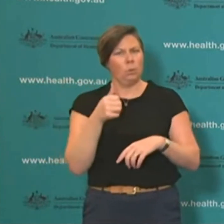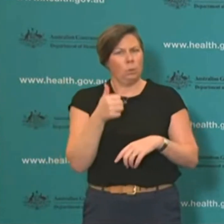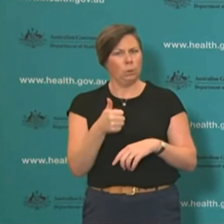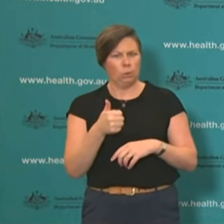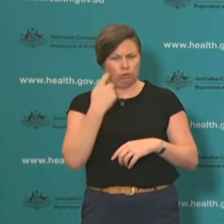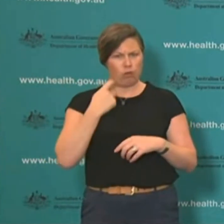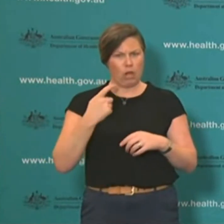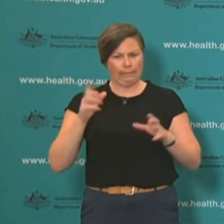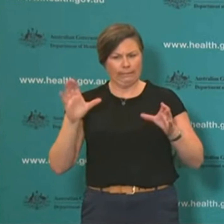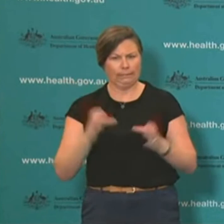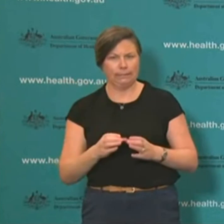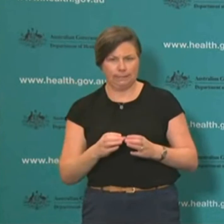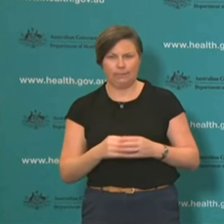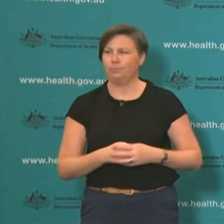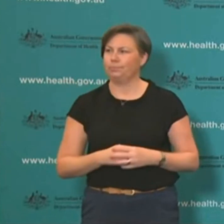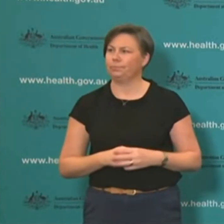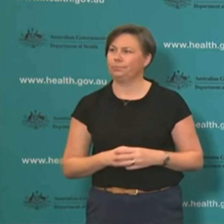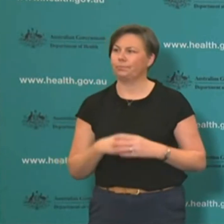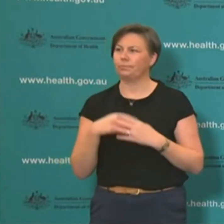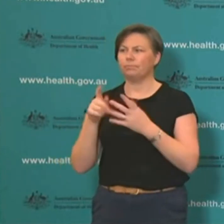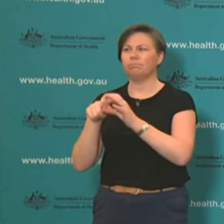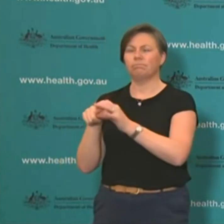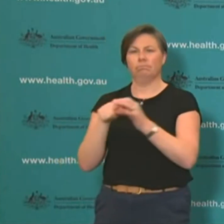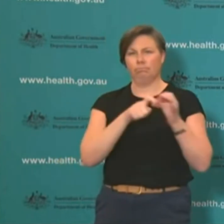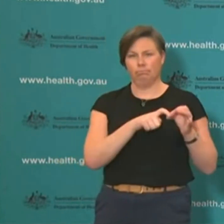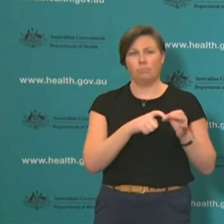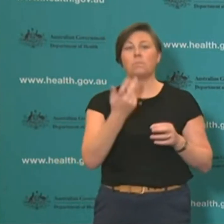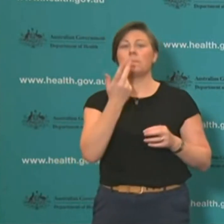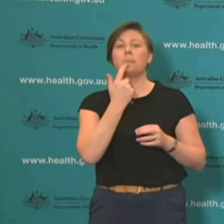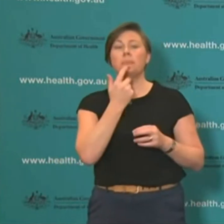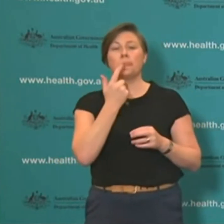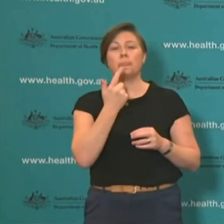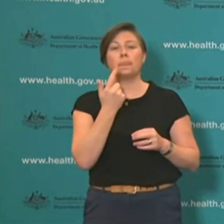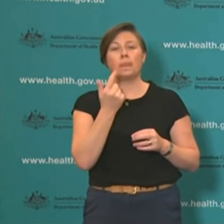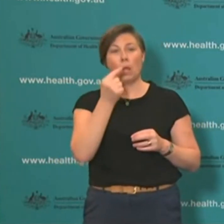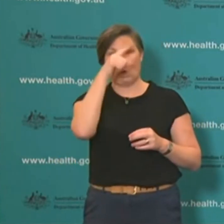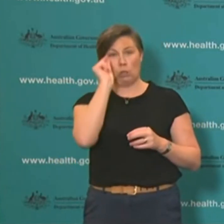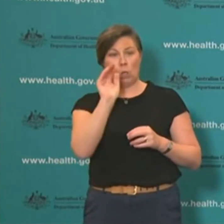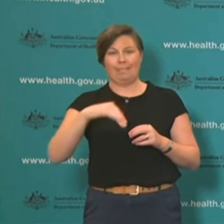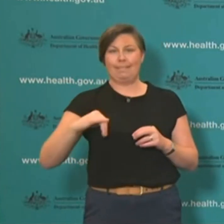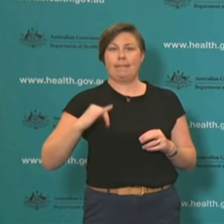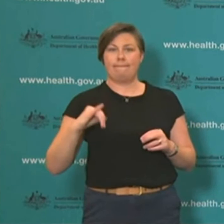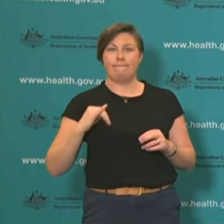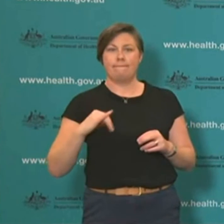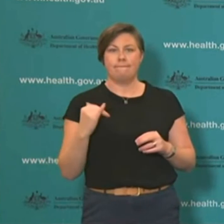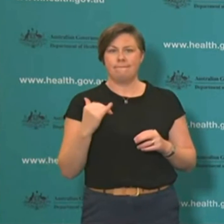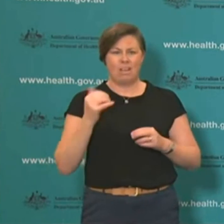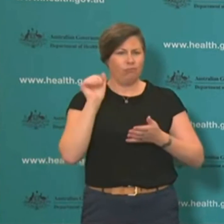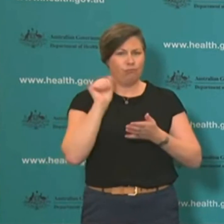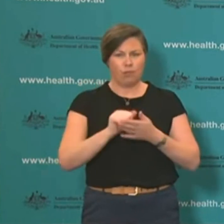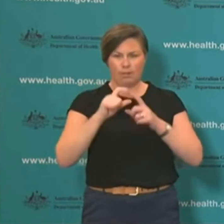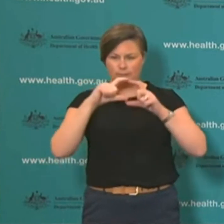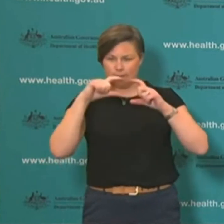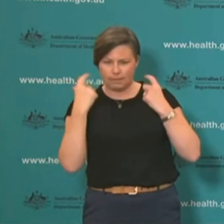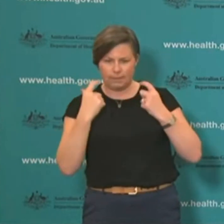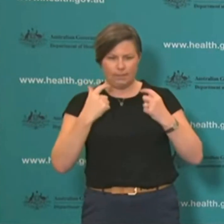to clarify something for me? What are the current protocols when an aged care worker falls ill? So let's say they do the right thing